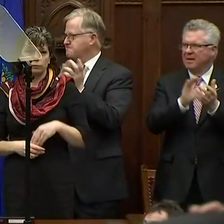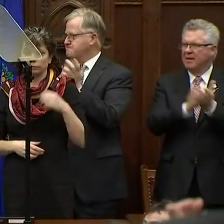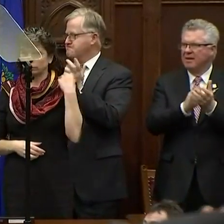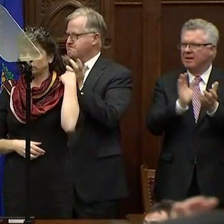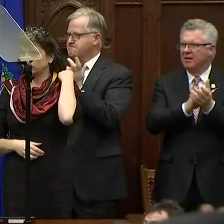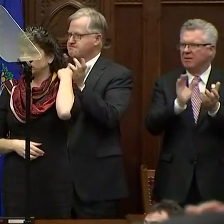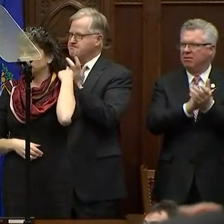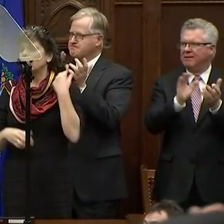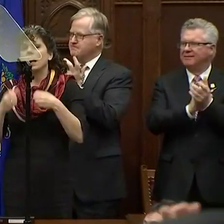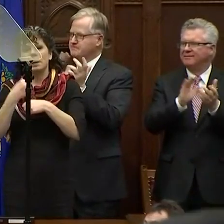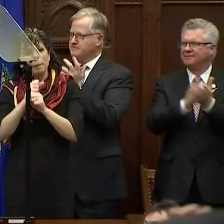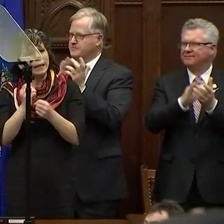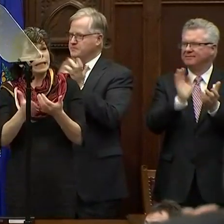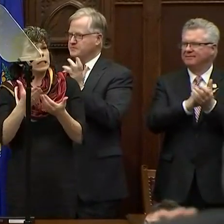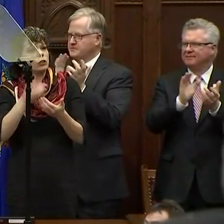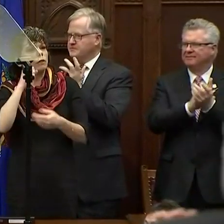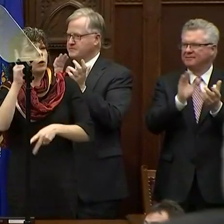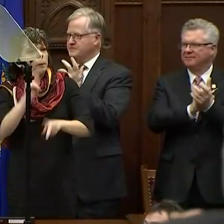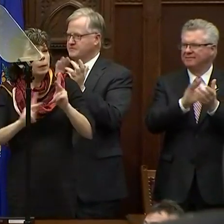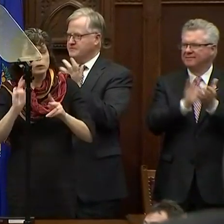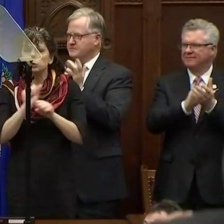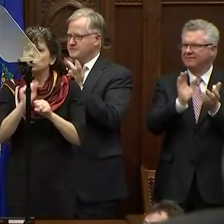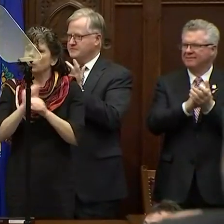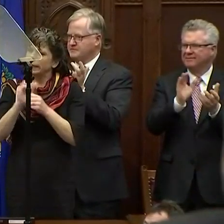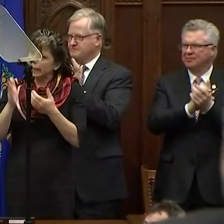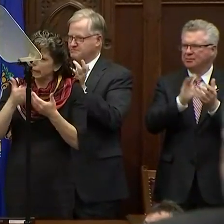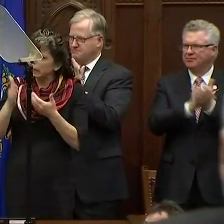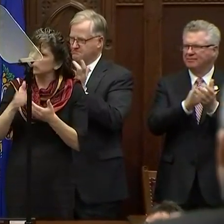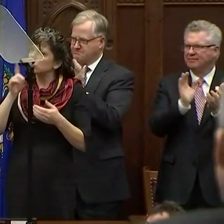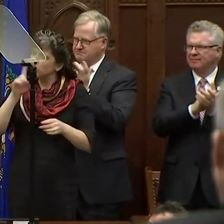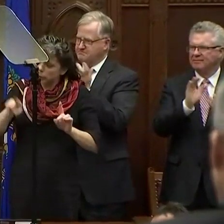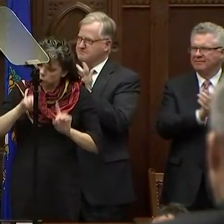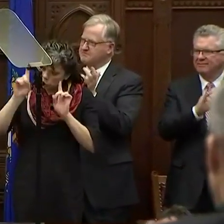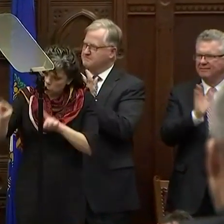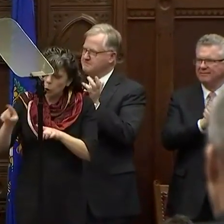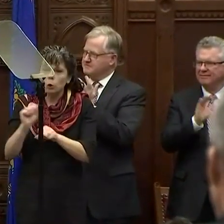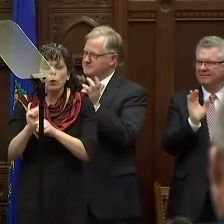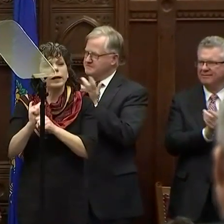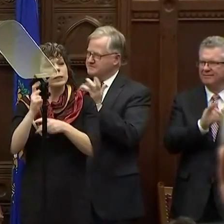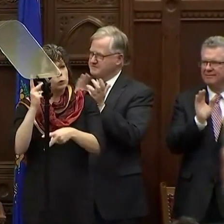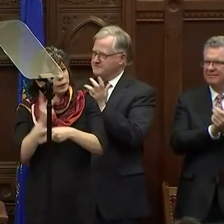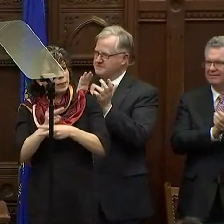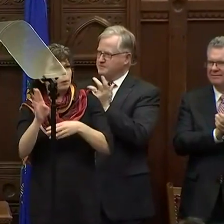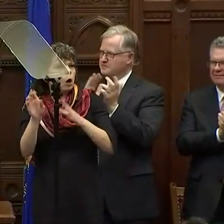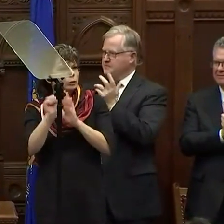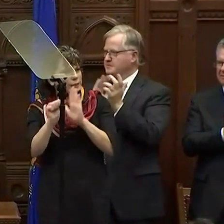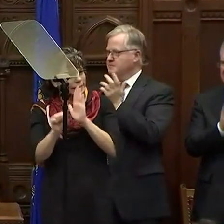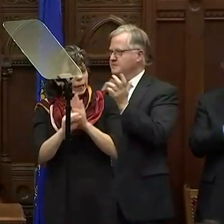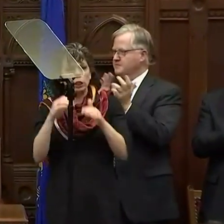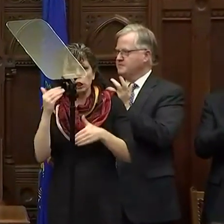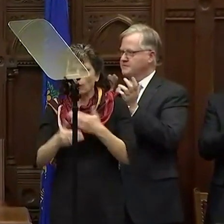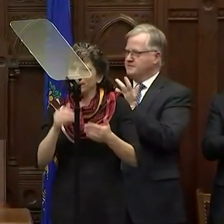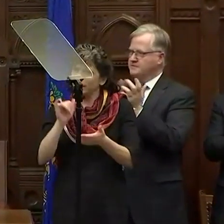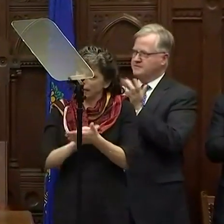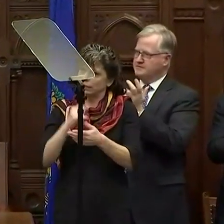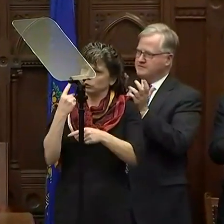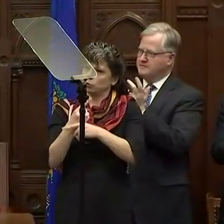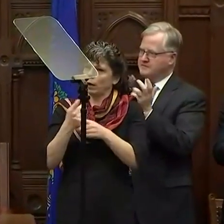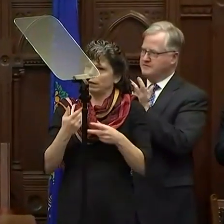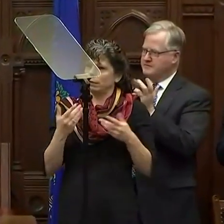This makes it easier for people to work, makes it easier for young families to work, keeps our state going, and it's the right thing to do.